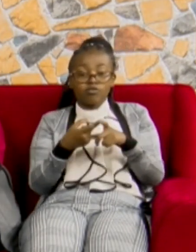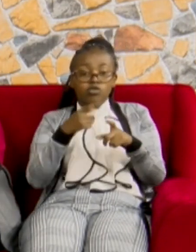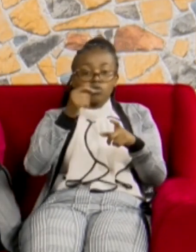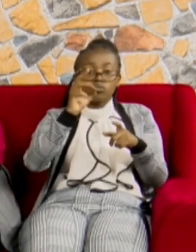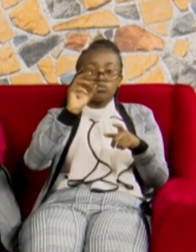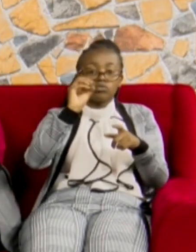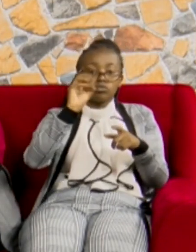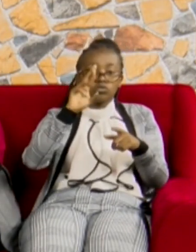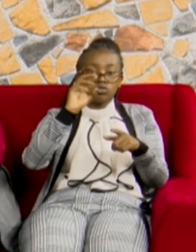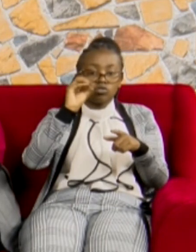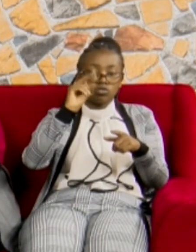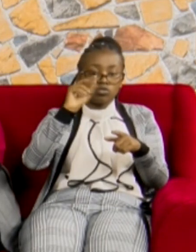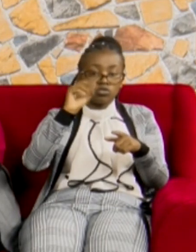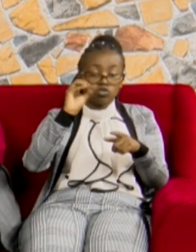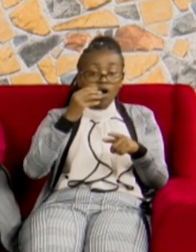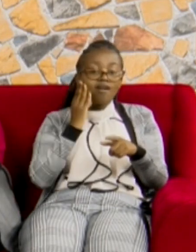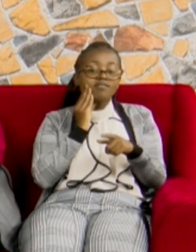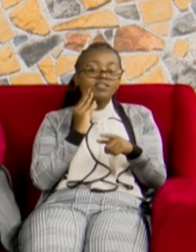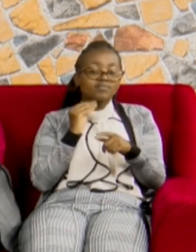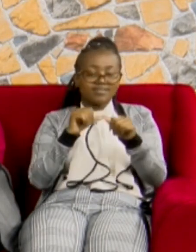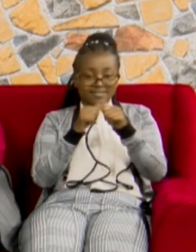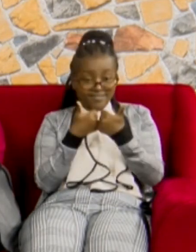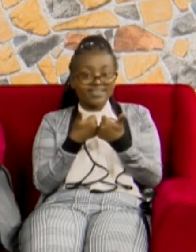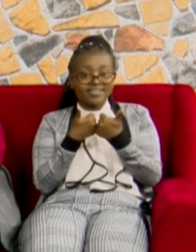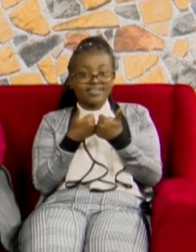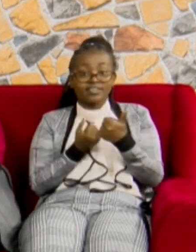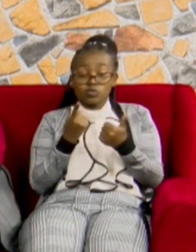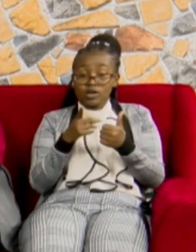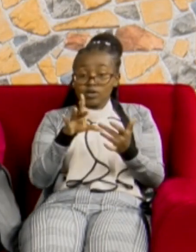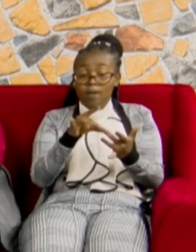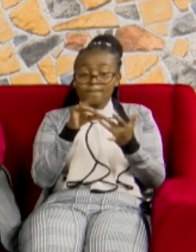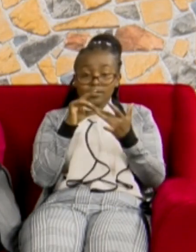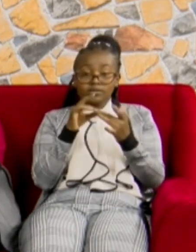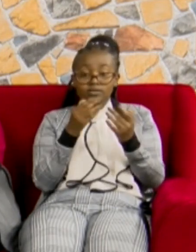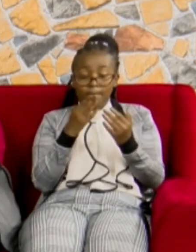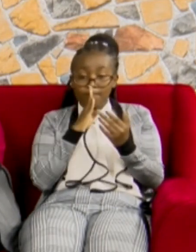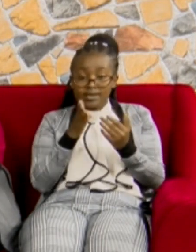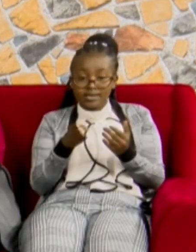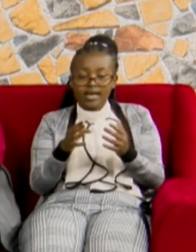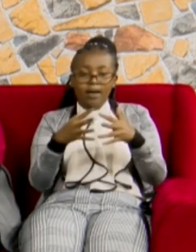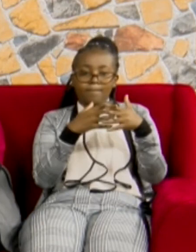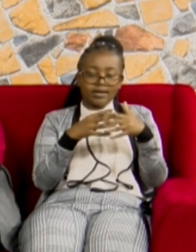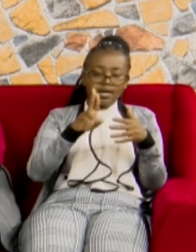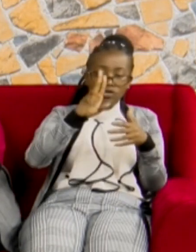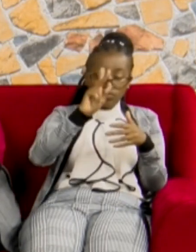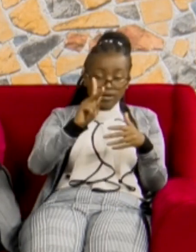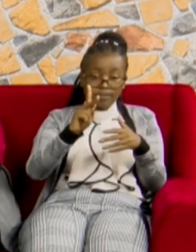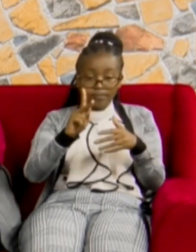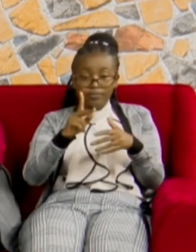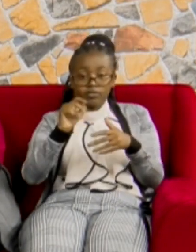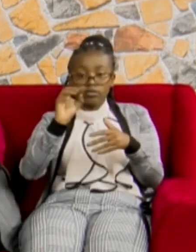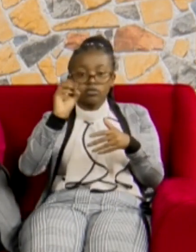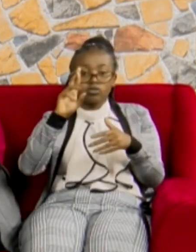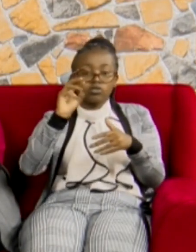Toronto with a new whole set of experience. She went to specialize. She's been here to the US and the UK and